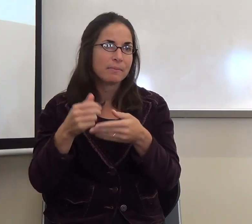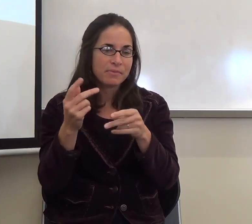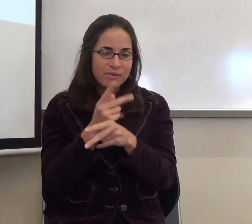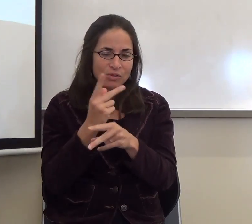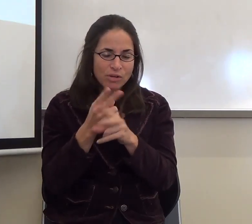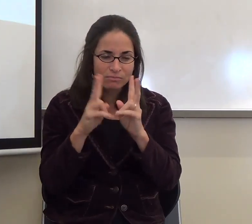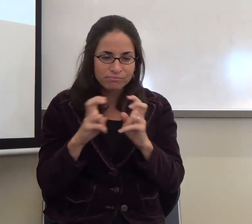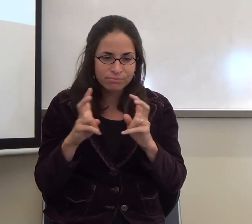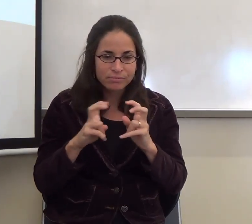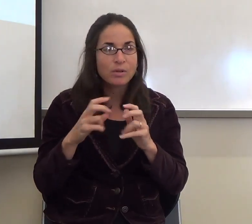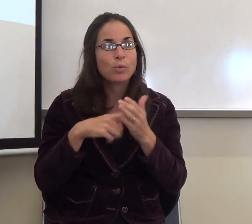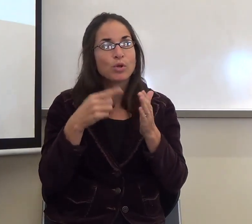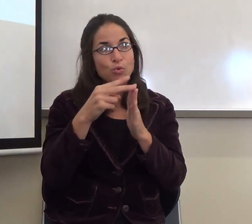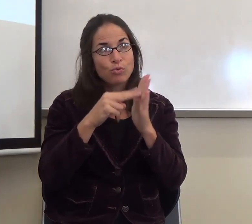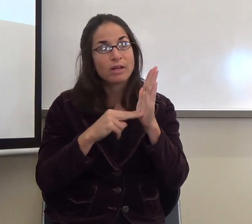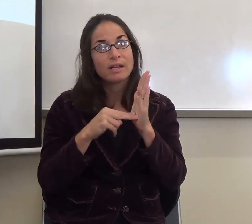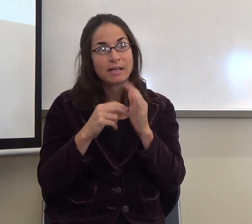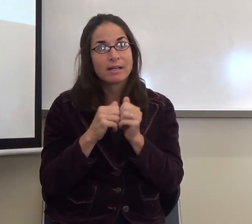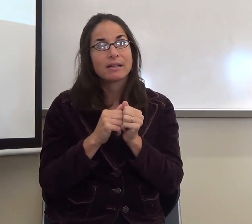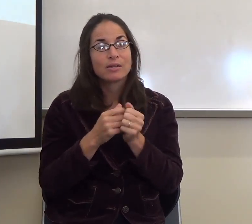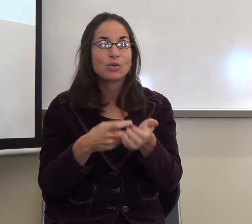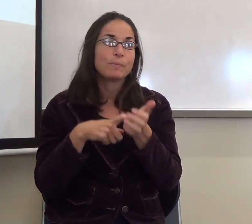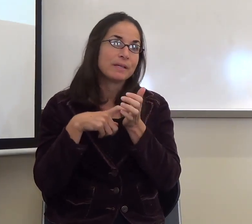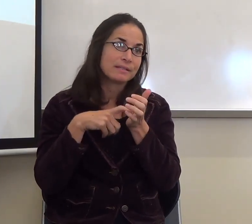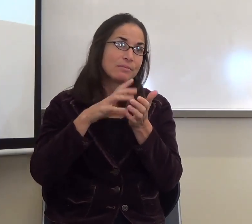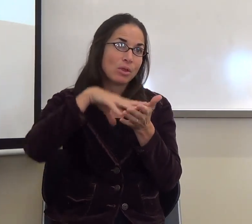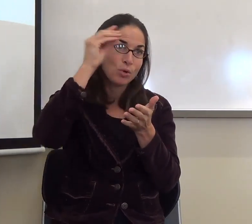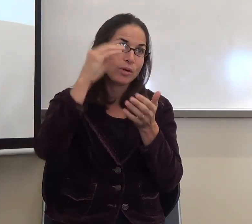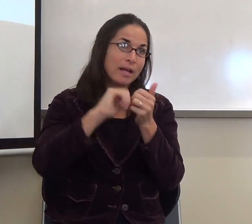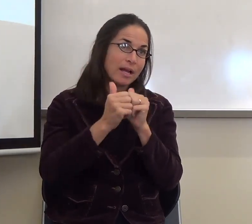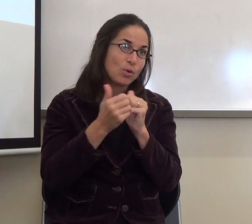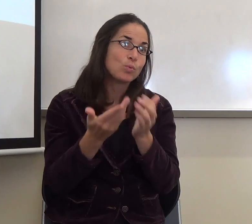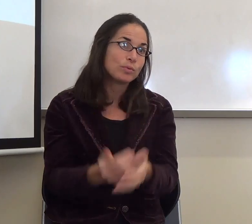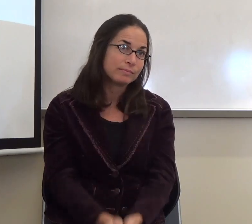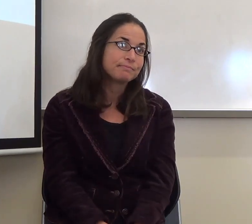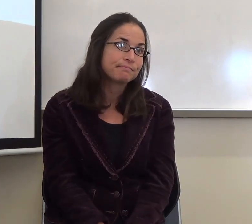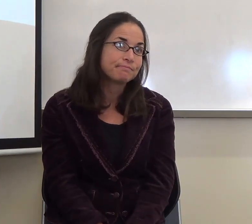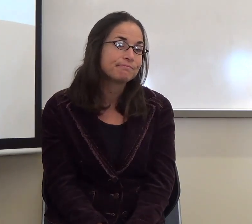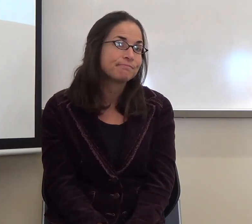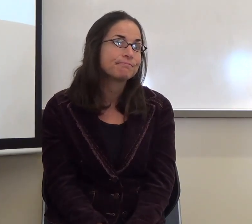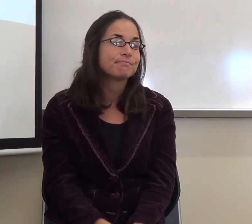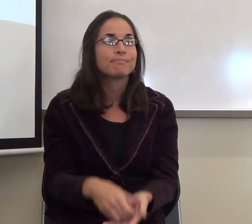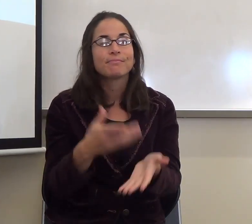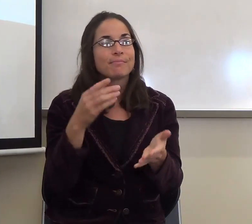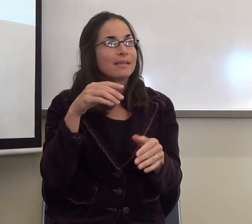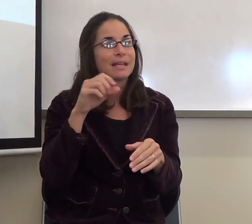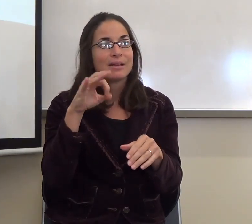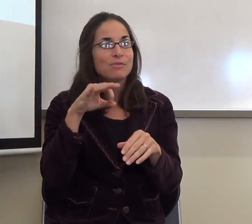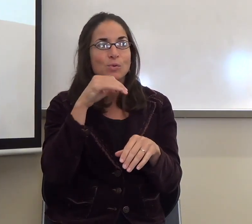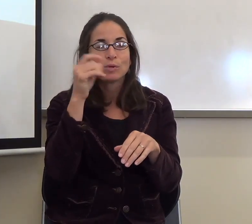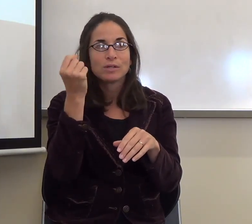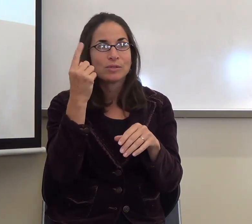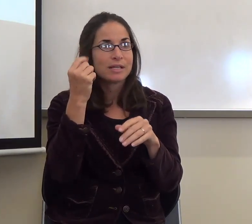out what you're reading, because you're supposed to be learning that stuff. And you can't learn it if you don't understand what it says,